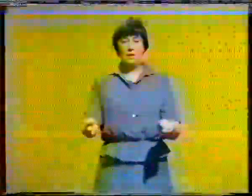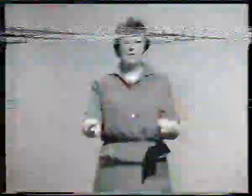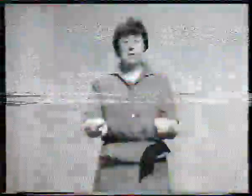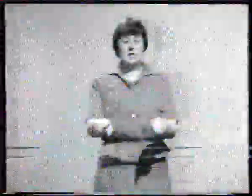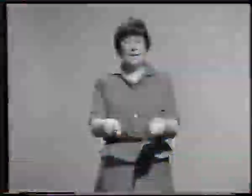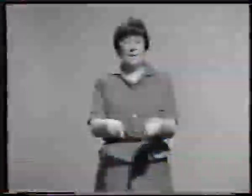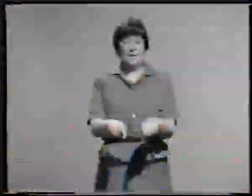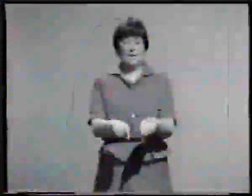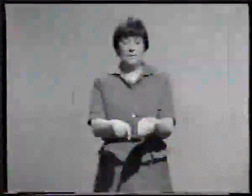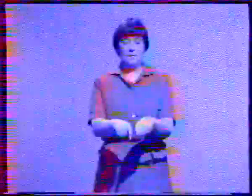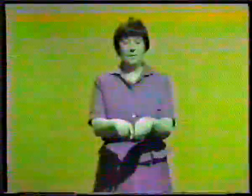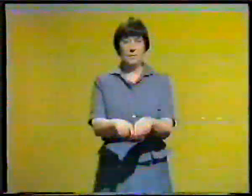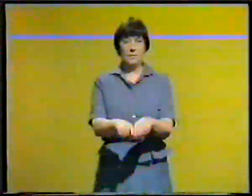The same.